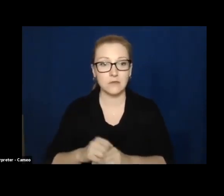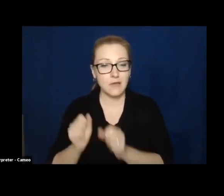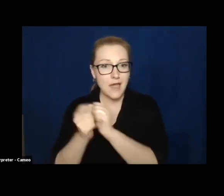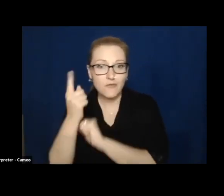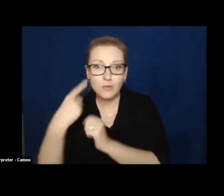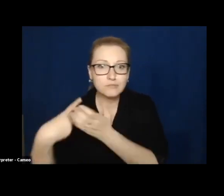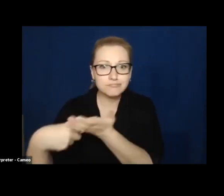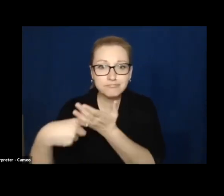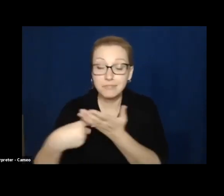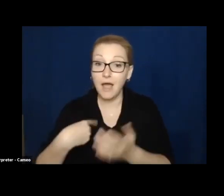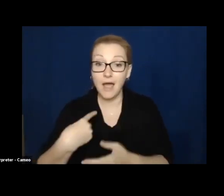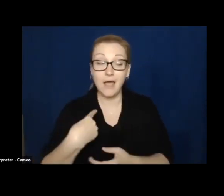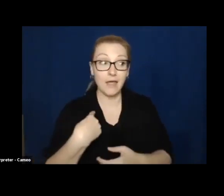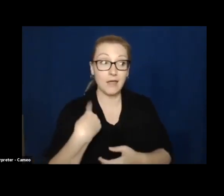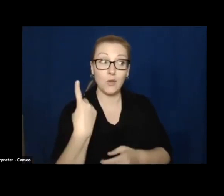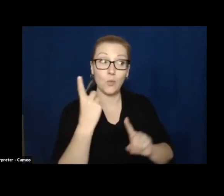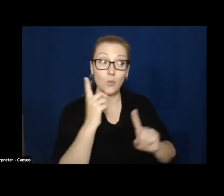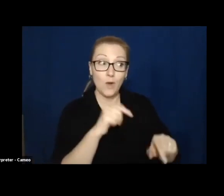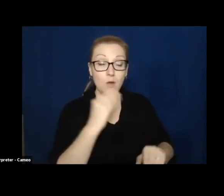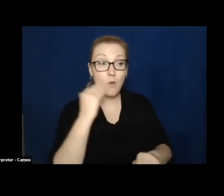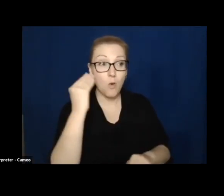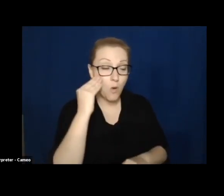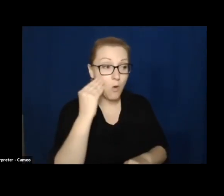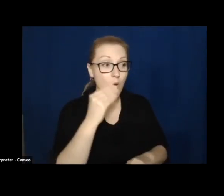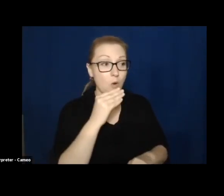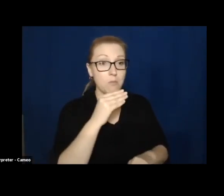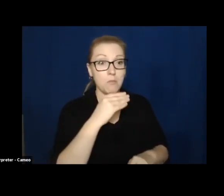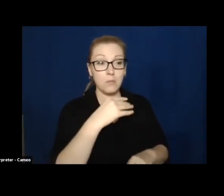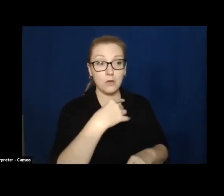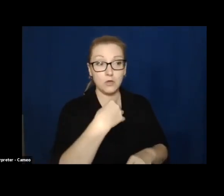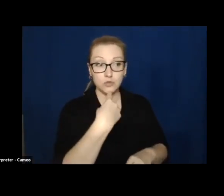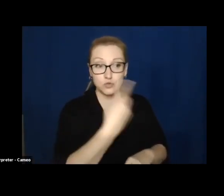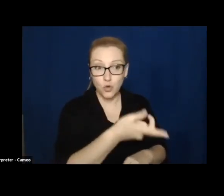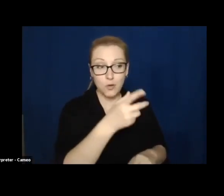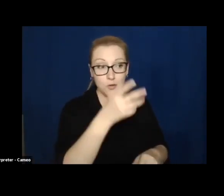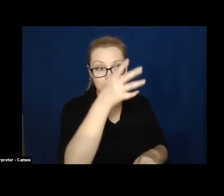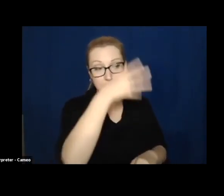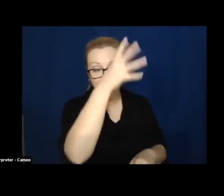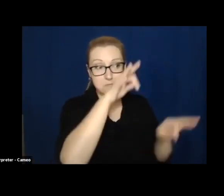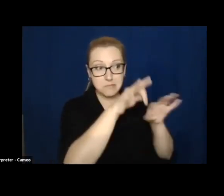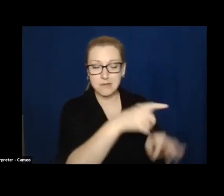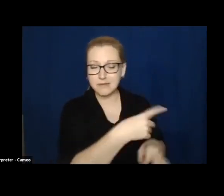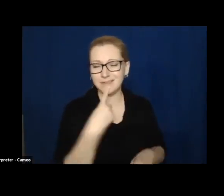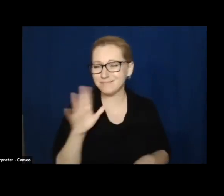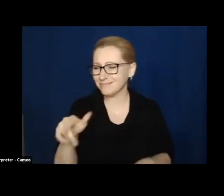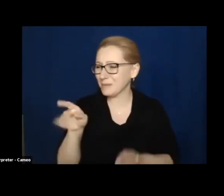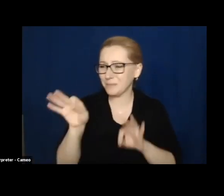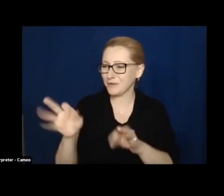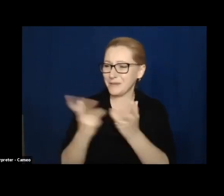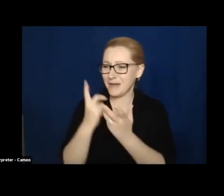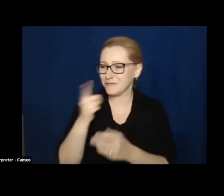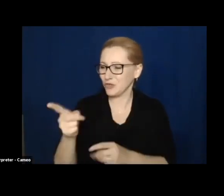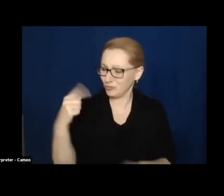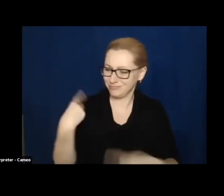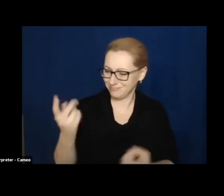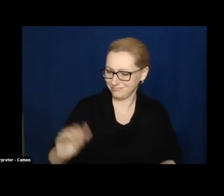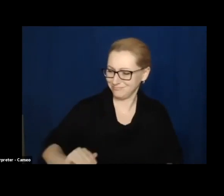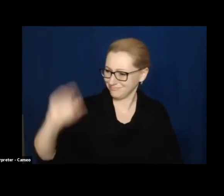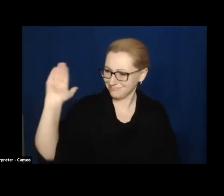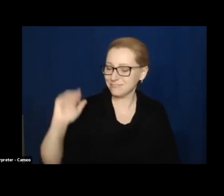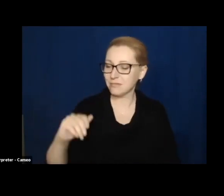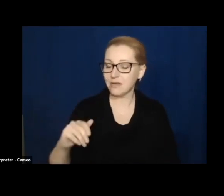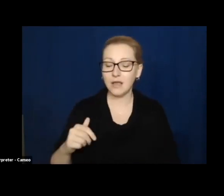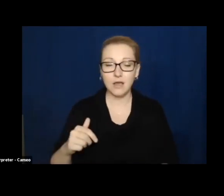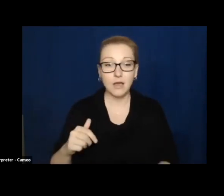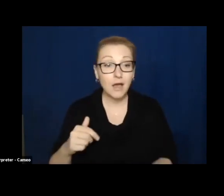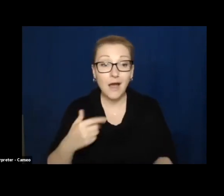with my parents when my dad told me, you've been a cochlear implant candidate since you were young. And I'd never even heard the